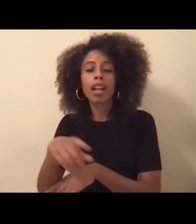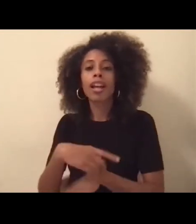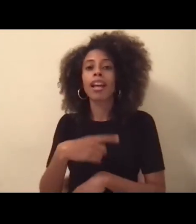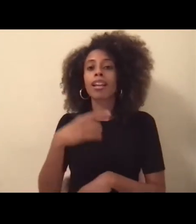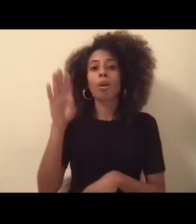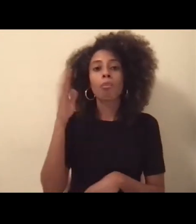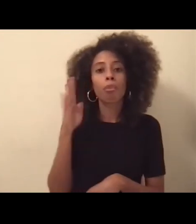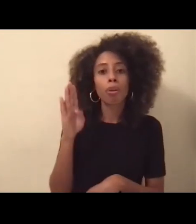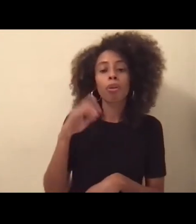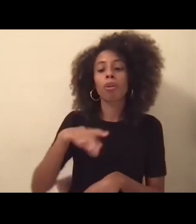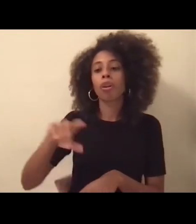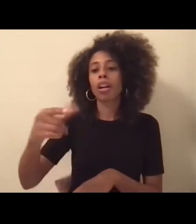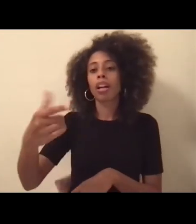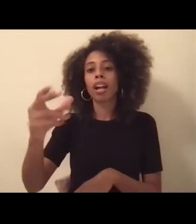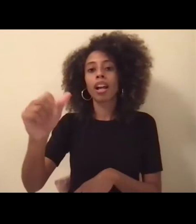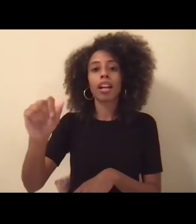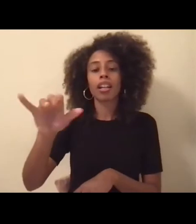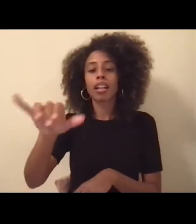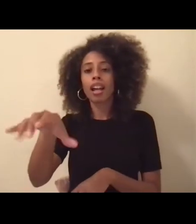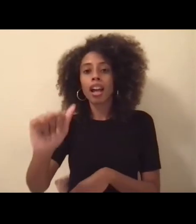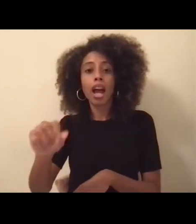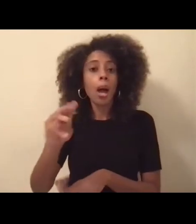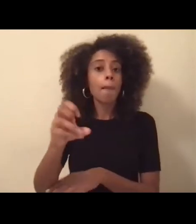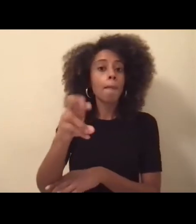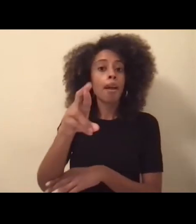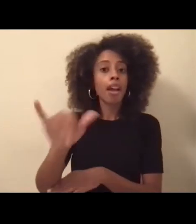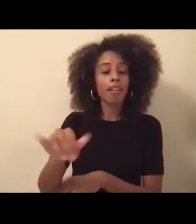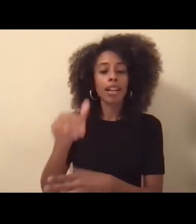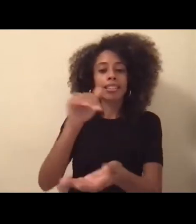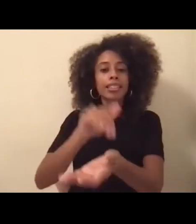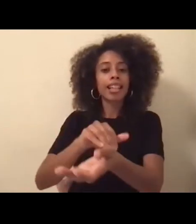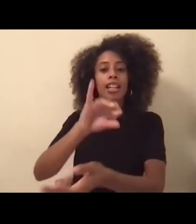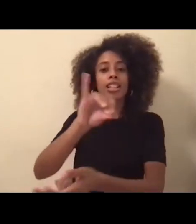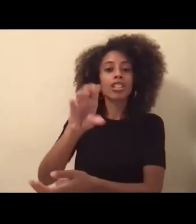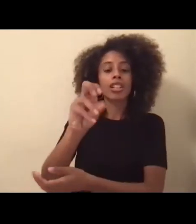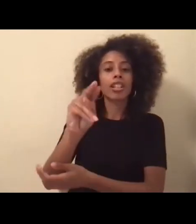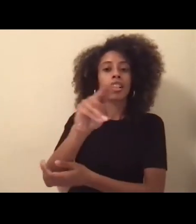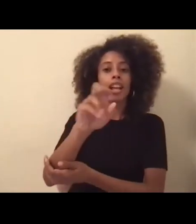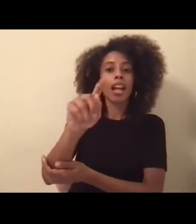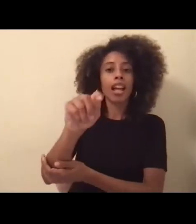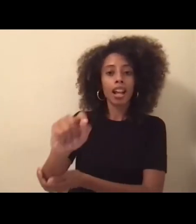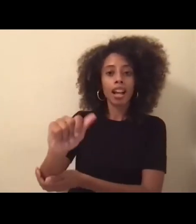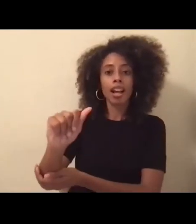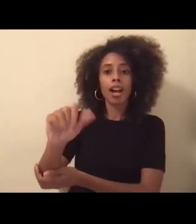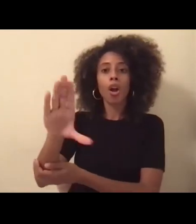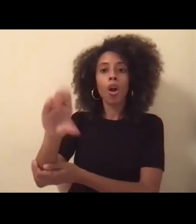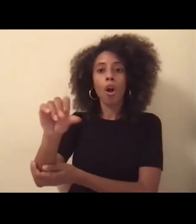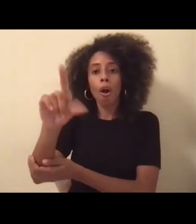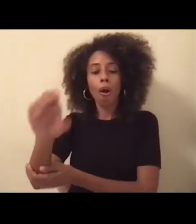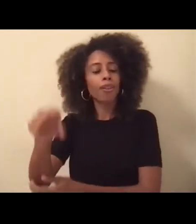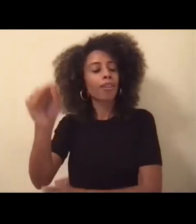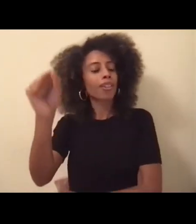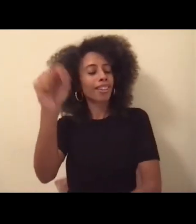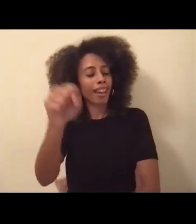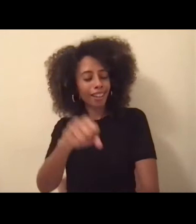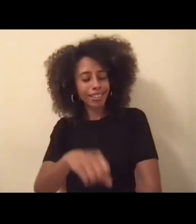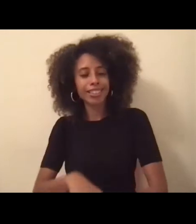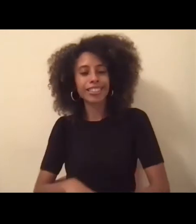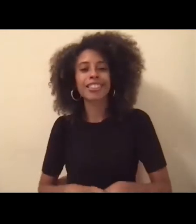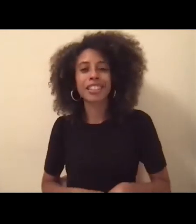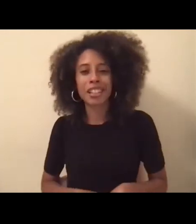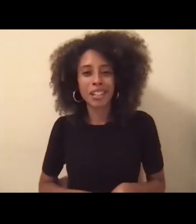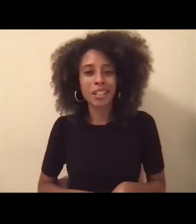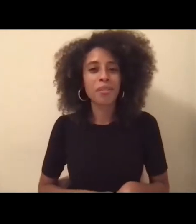Gaia, Mary, Dr. Genetical, yes, Dr. Genetical, yes. I am